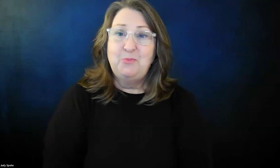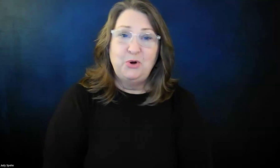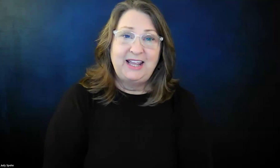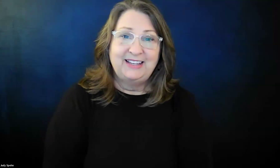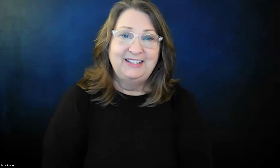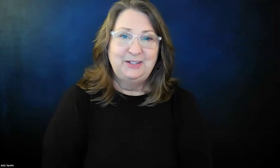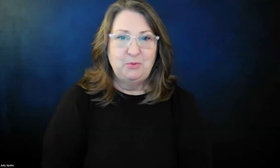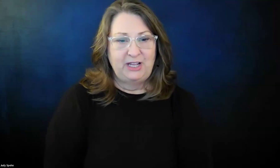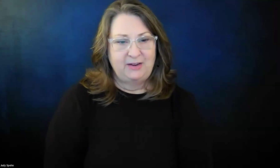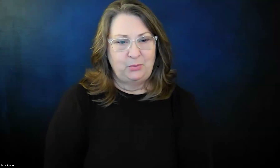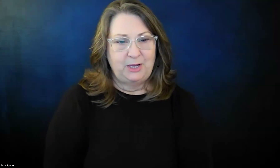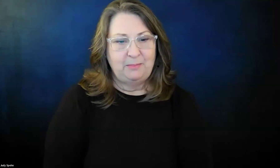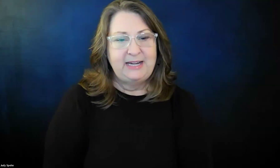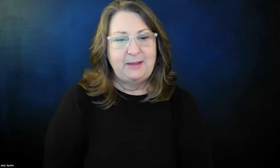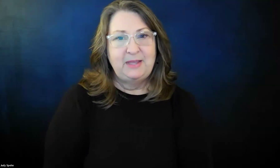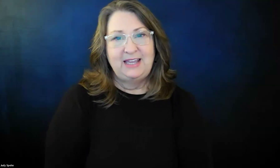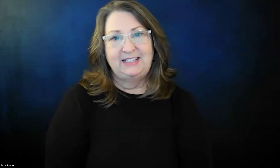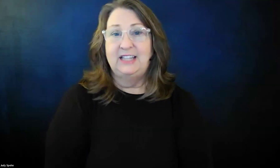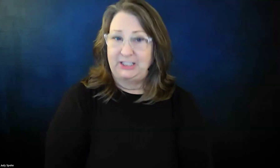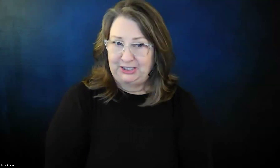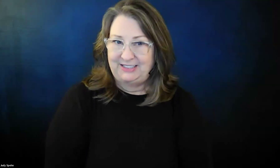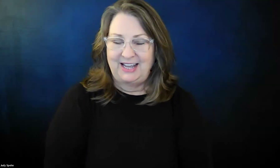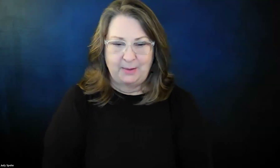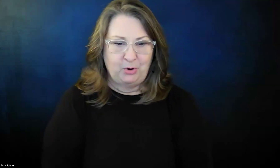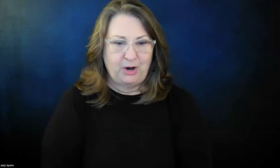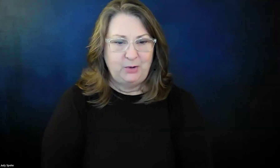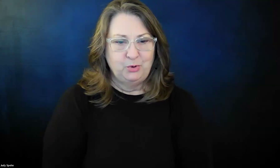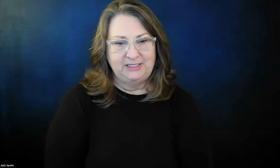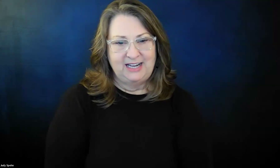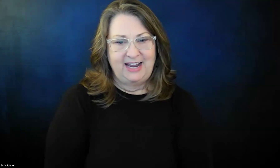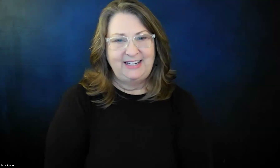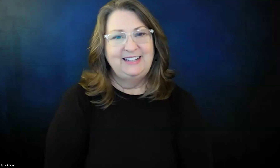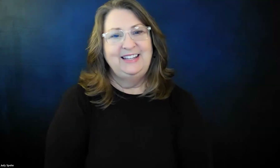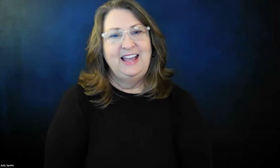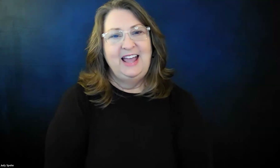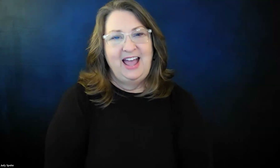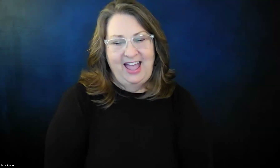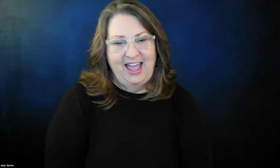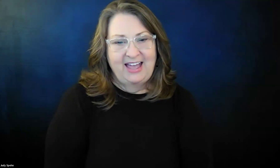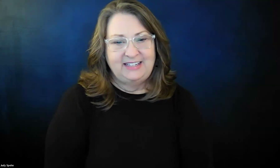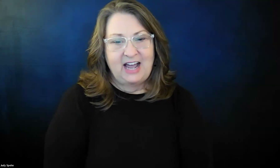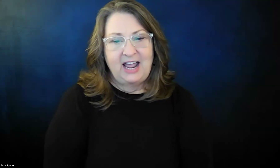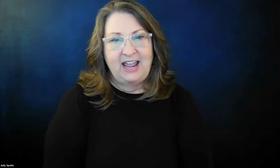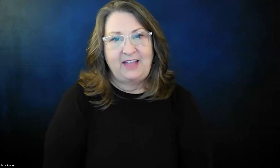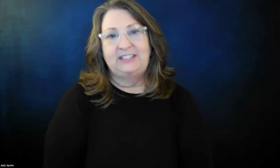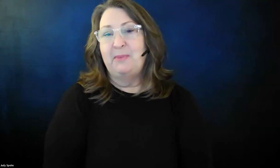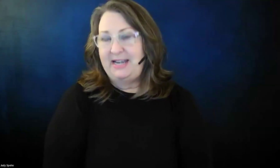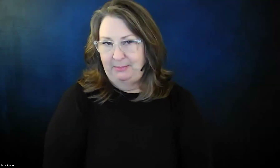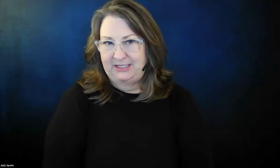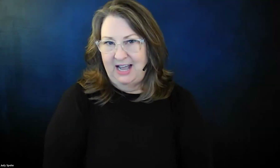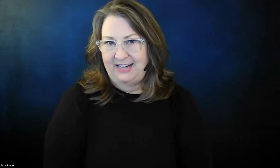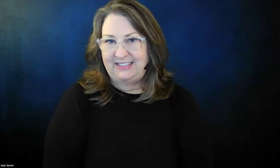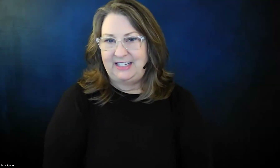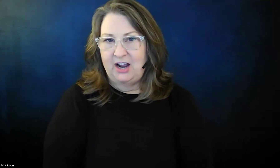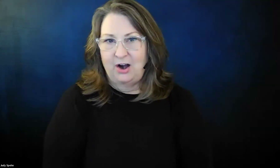Okay, good morning. Good morning, everyone. My name is, like she said, I'm Craig Rubenstein, and that's my